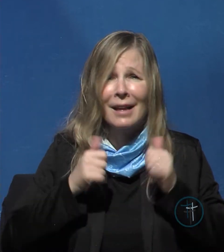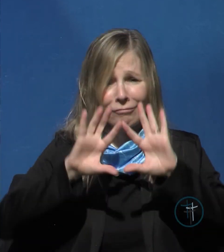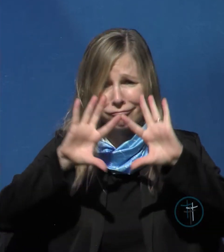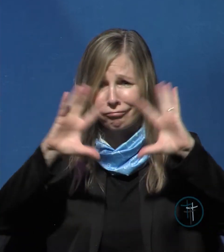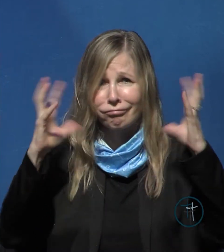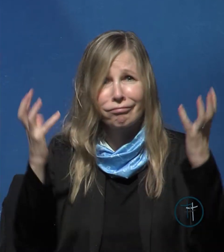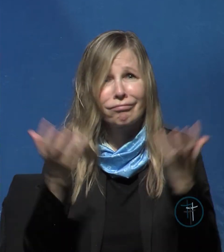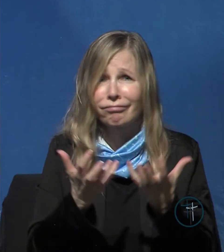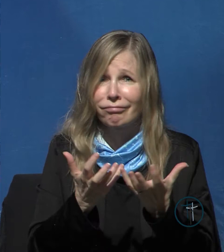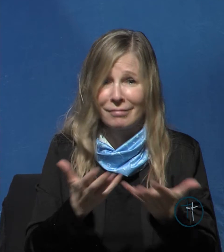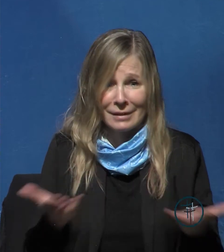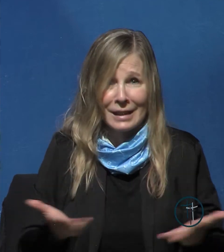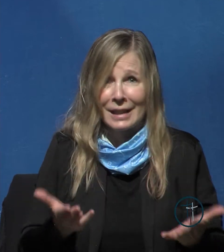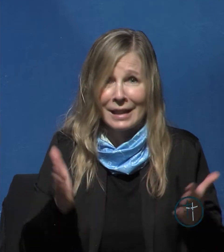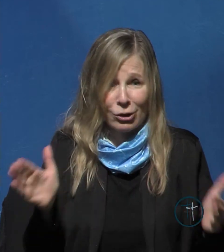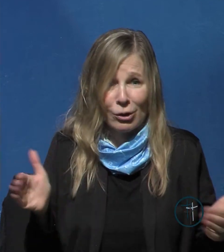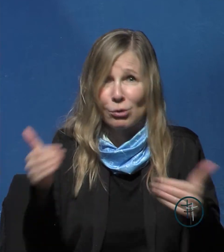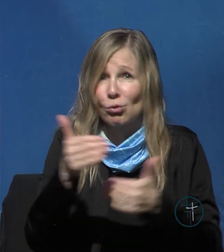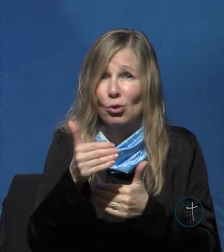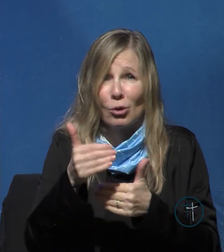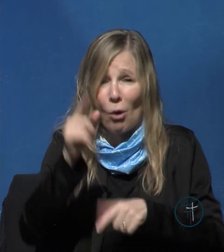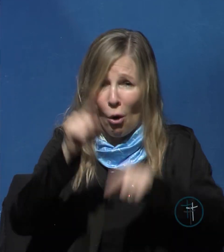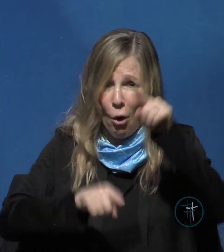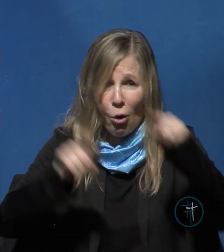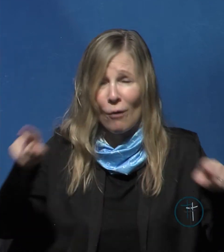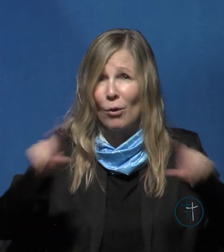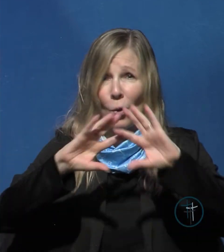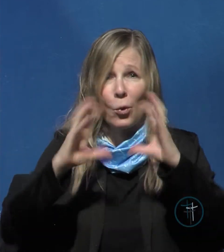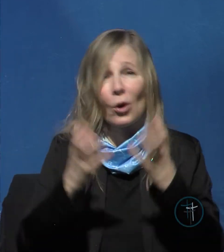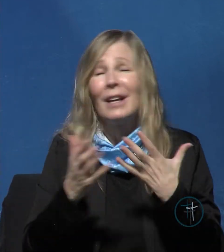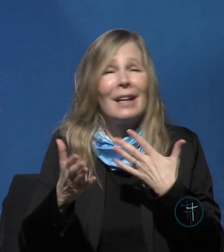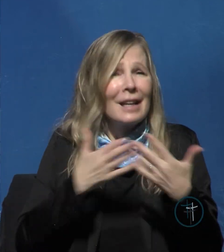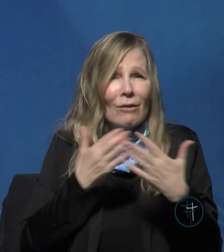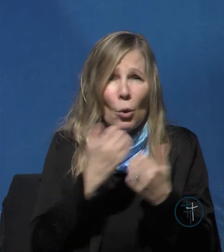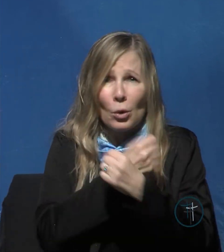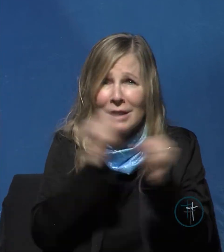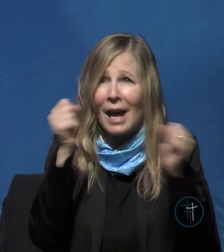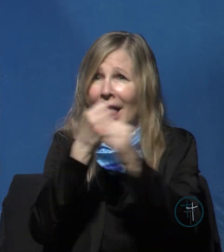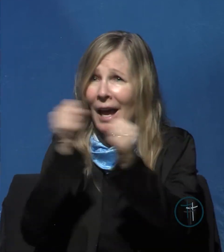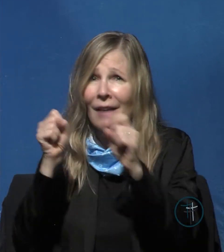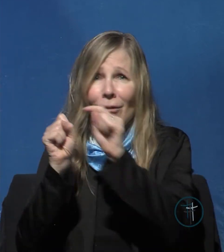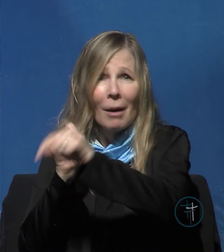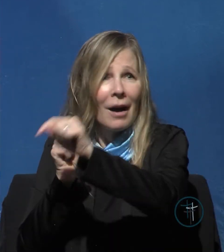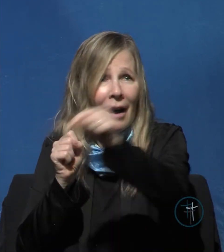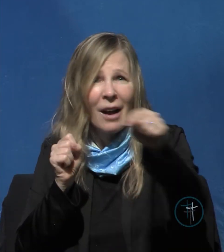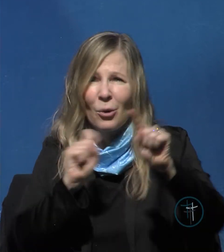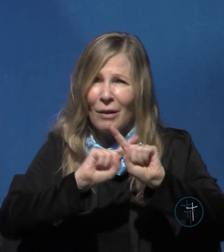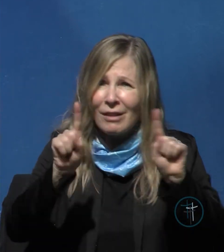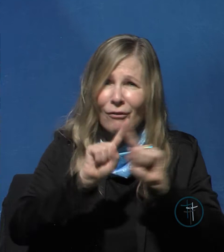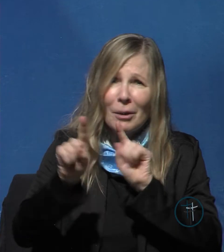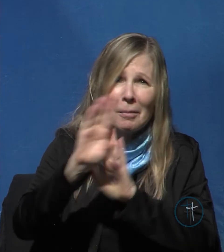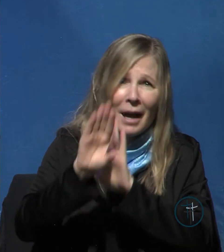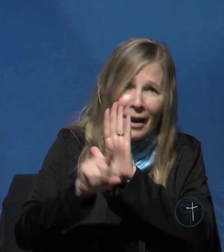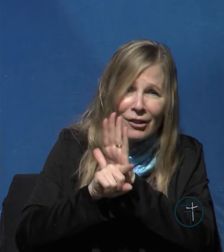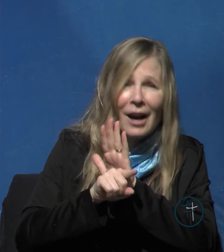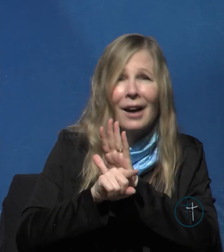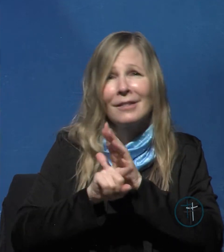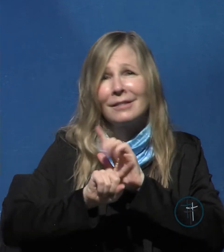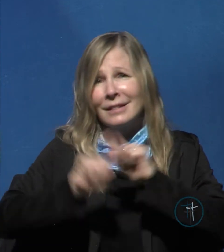in this room, separate parts of the world, even though we're saved out of those different origins and we have different